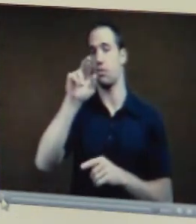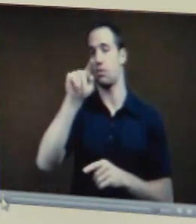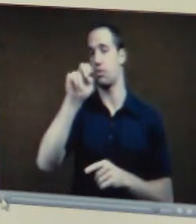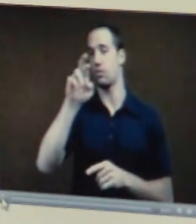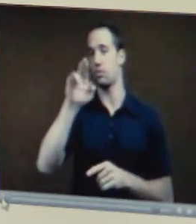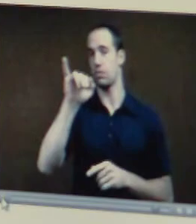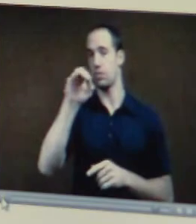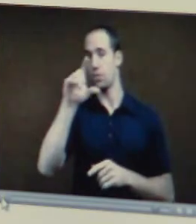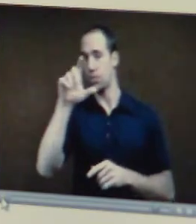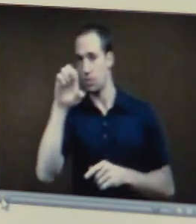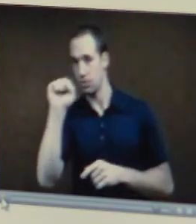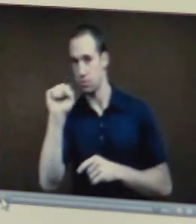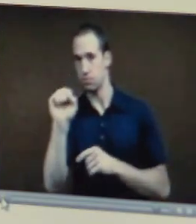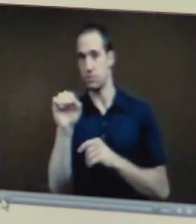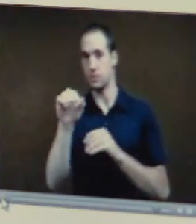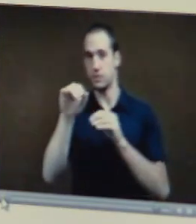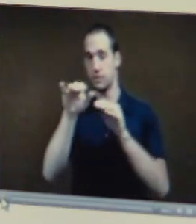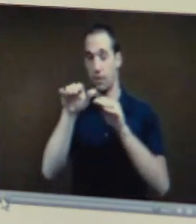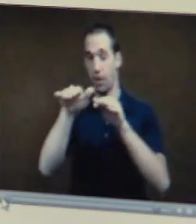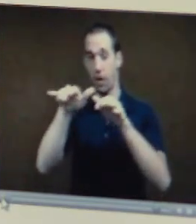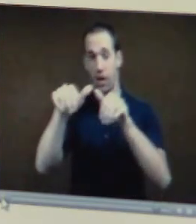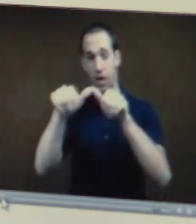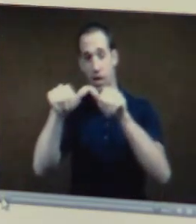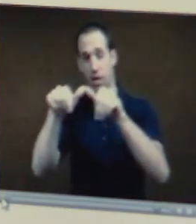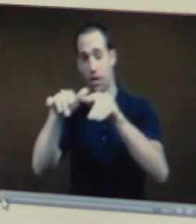how they move.